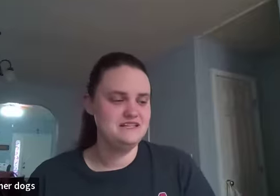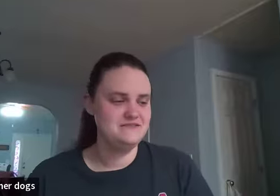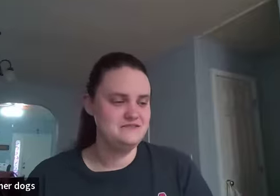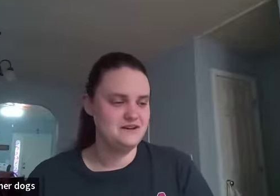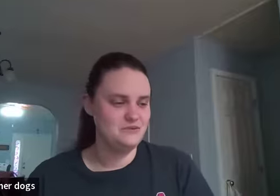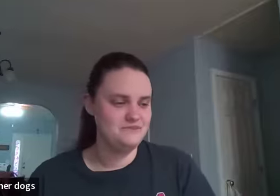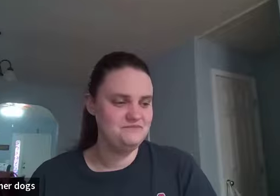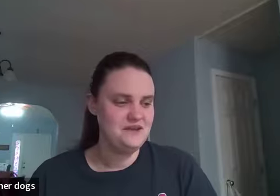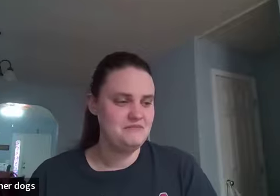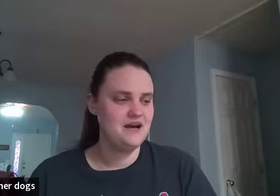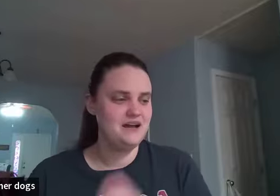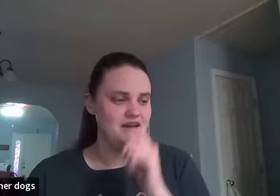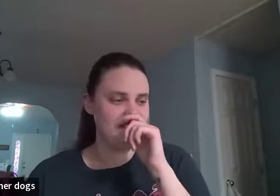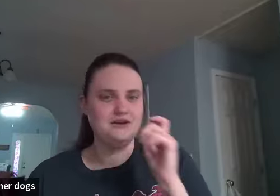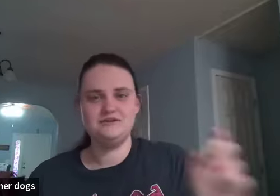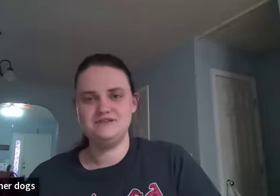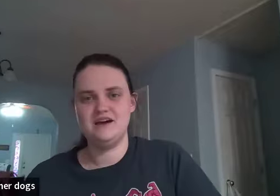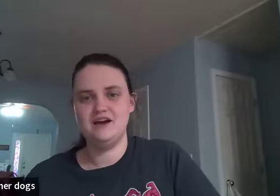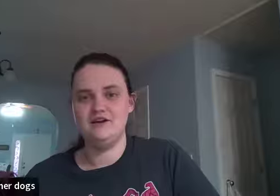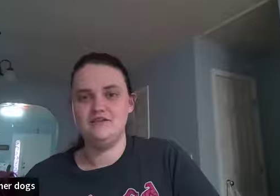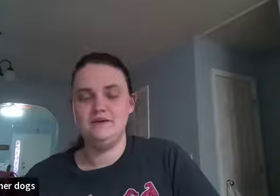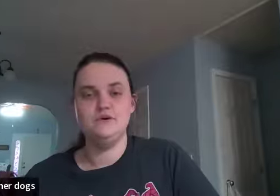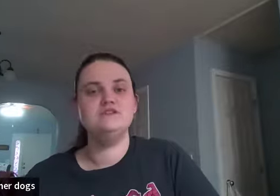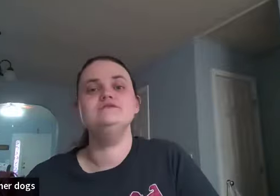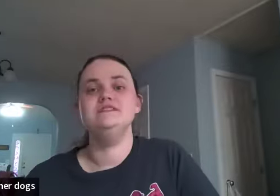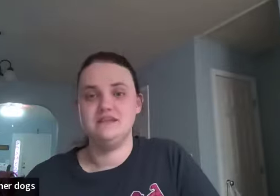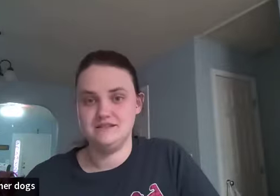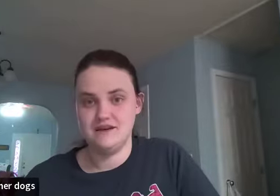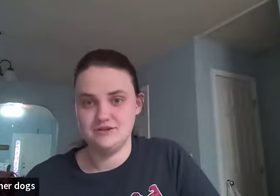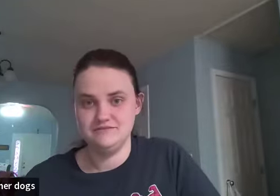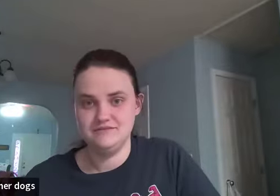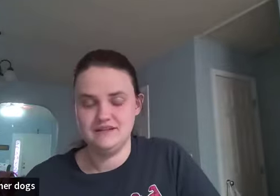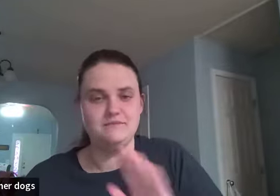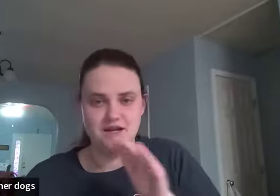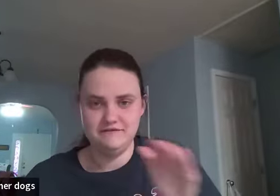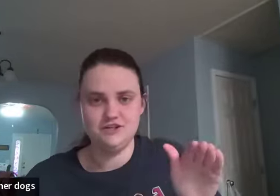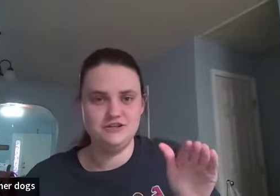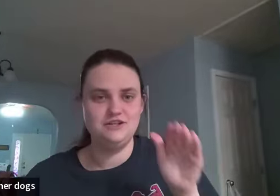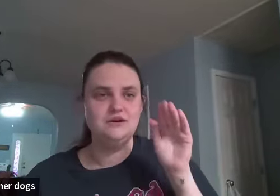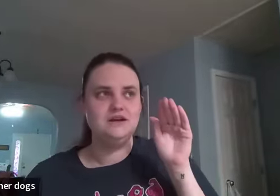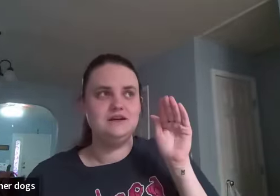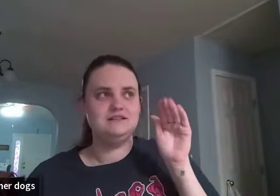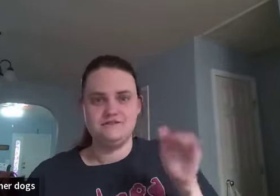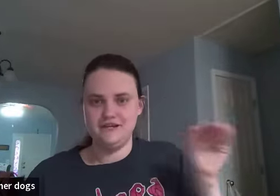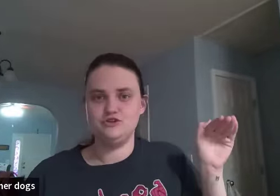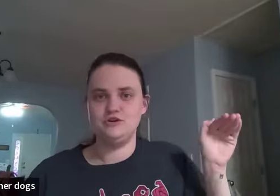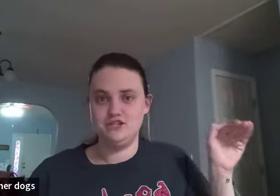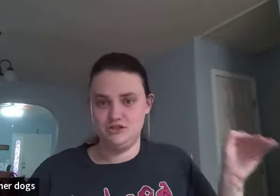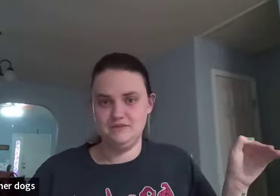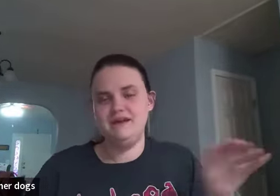That one is a very fun one. My kiddos are the most nosiest kids ever. Like, I'm not even joking you. Deaf kids are extreme. I